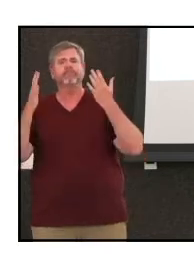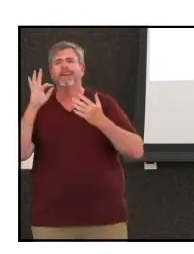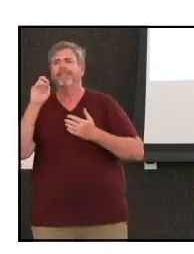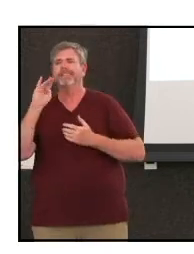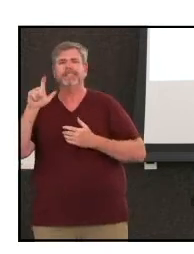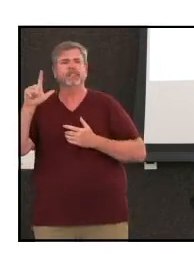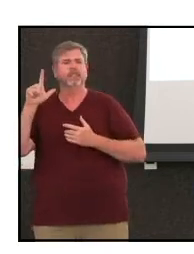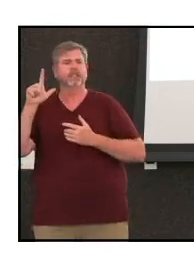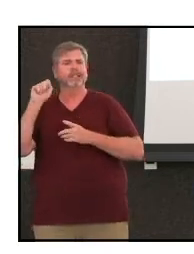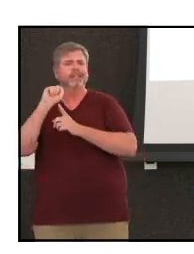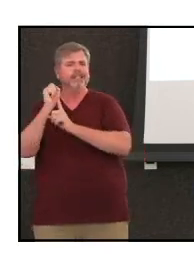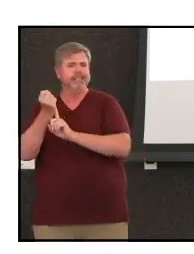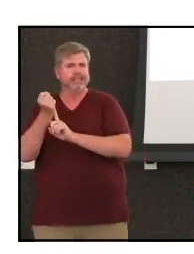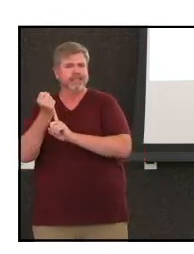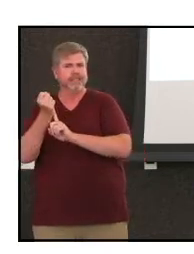is.